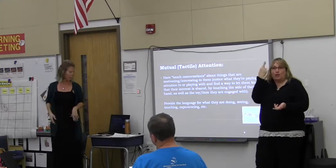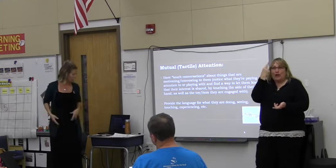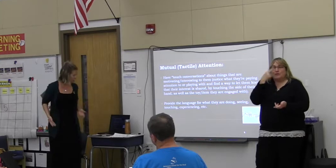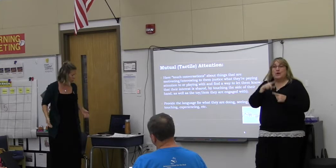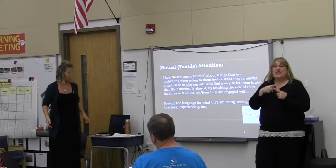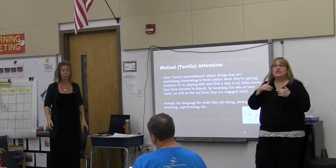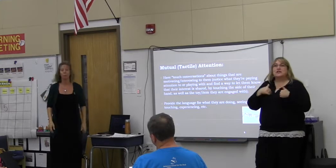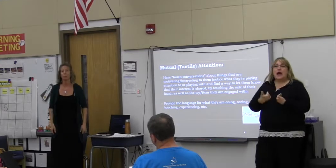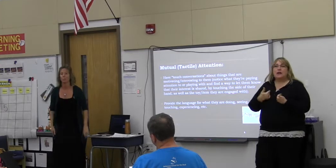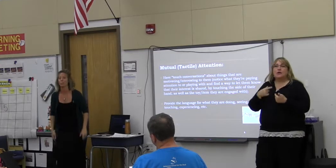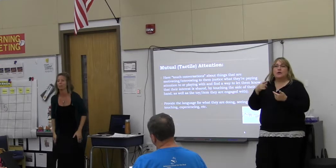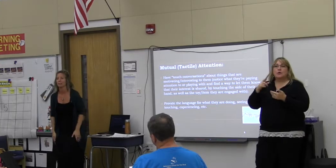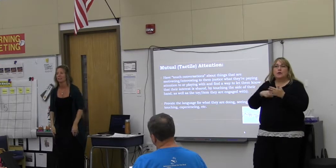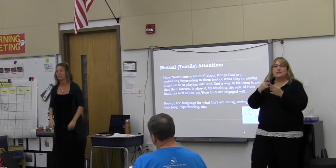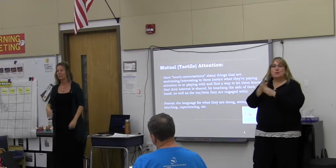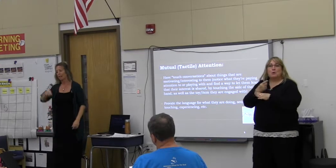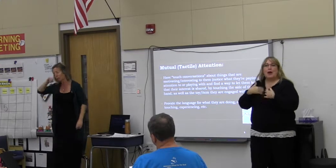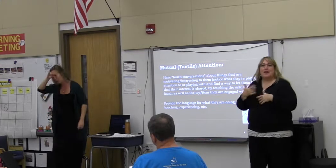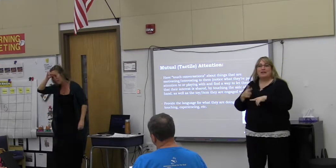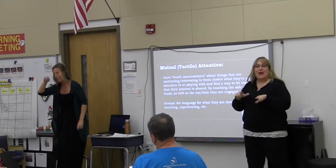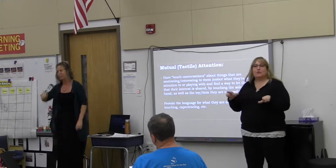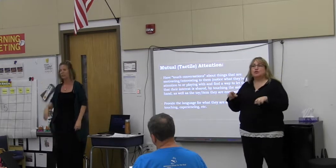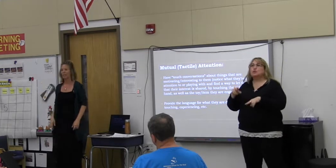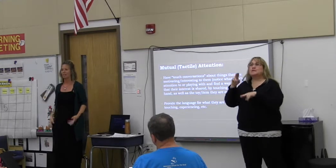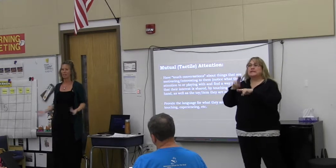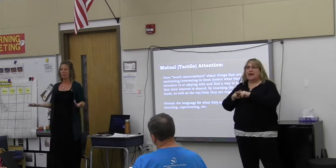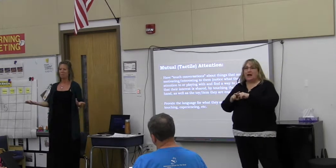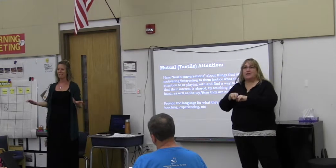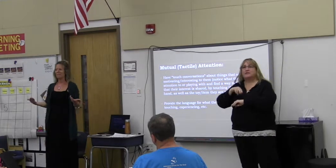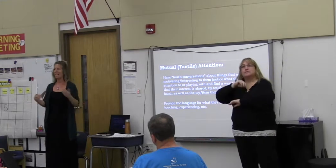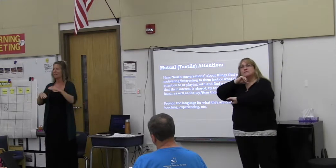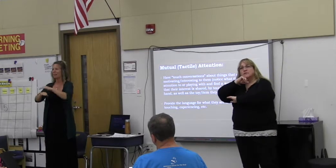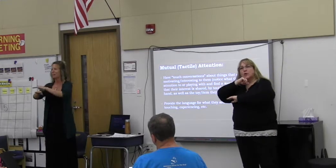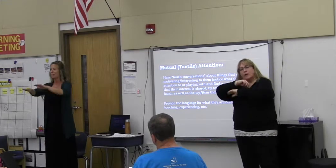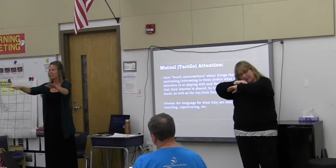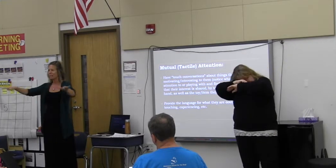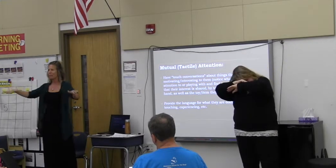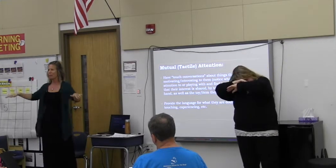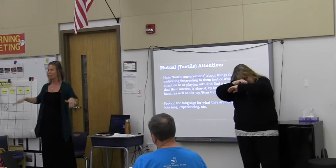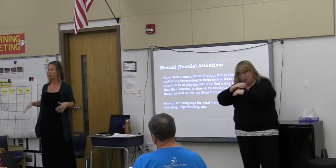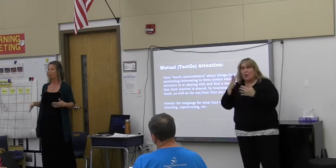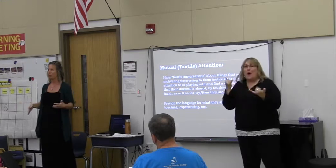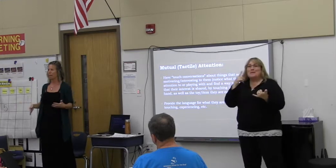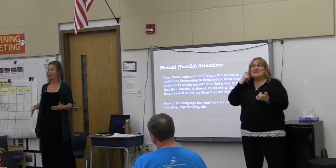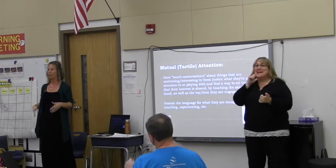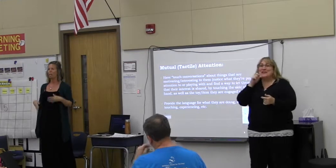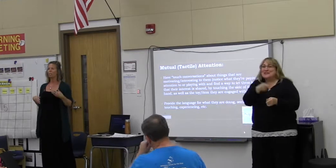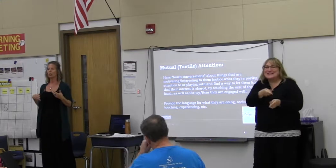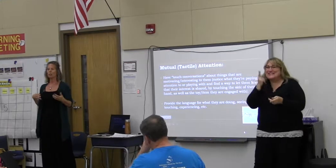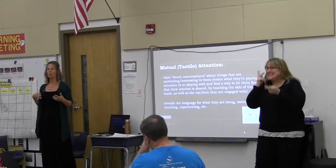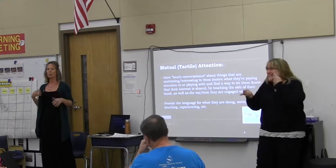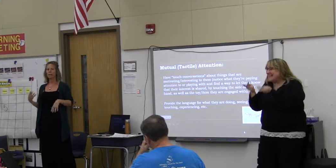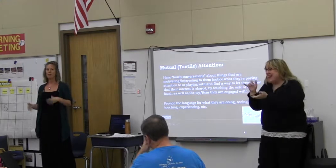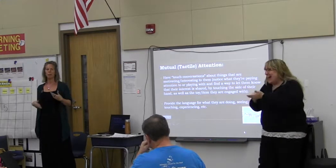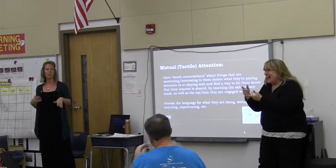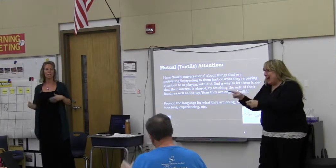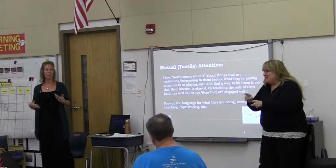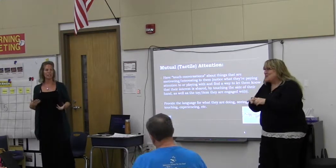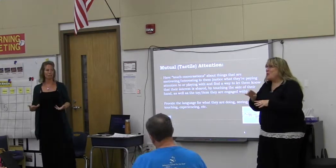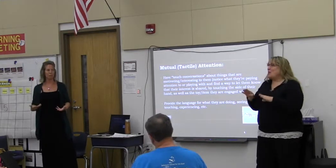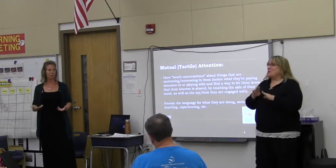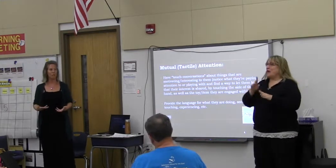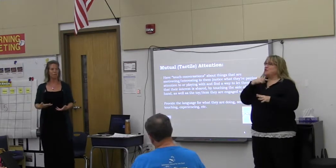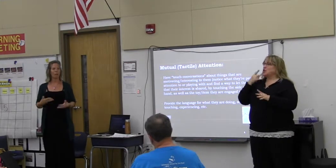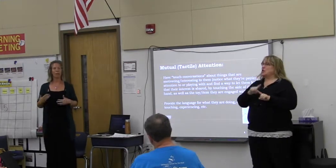they're tired what's really appropriate to do is to sit down and put their head on their desk, because they haven't ever seen other people do that. So their behaviors look a